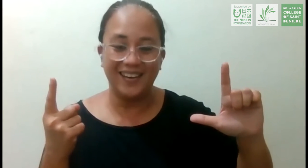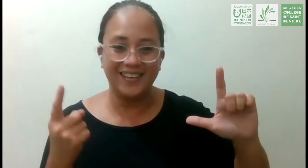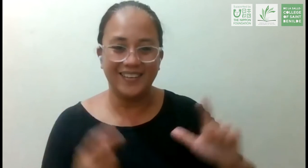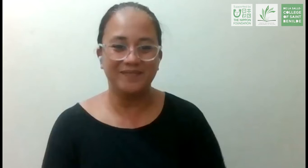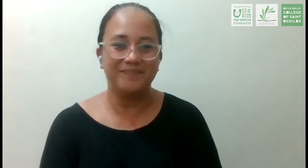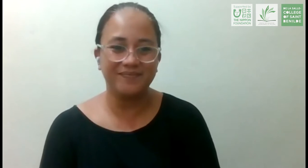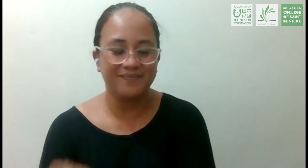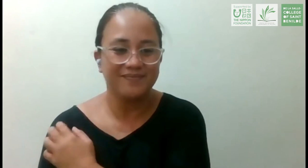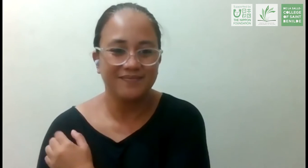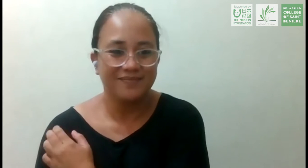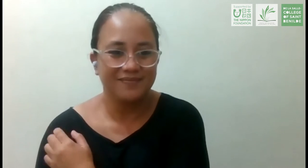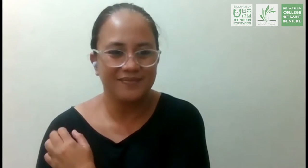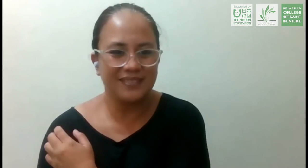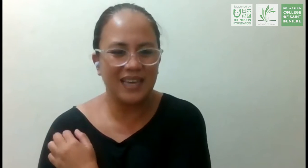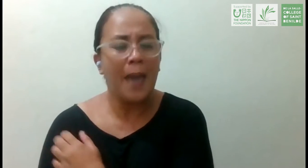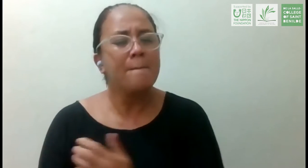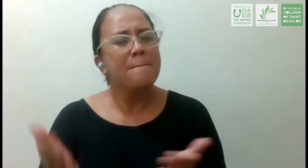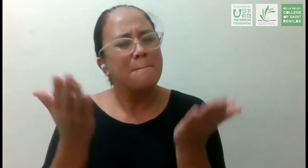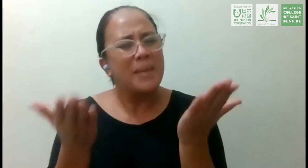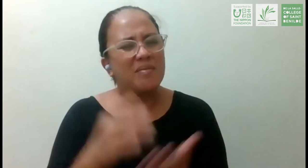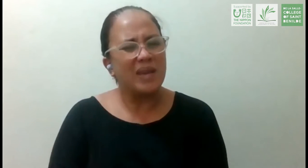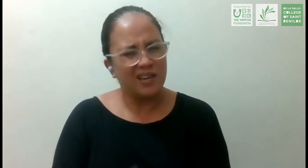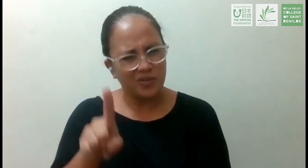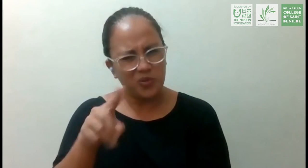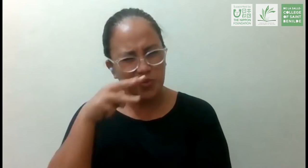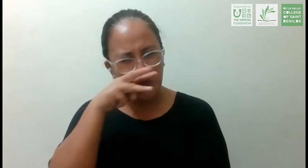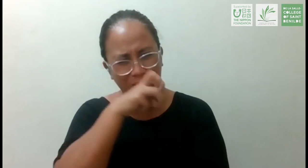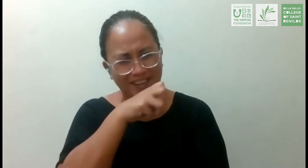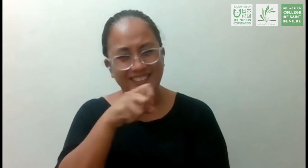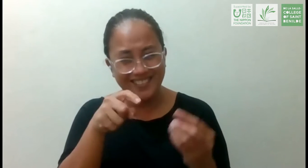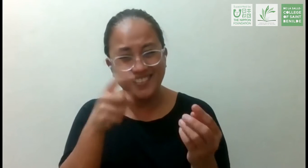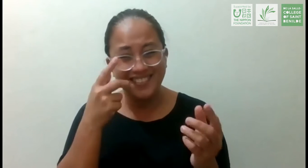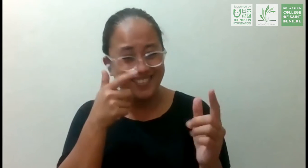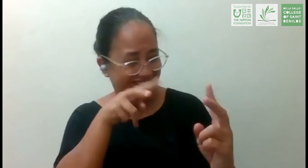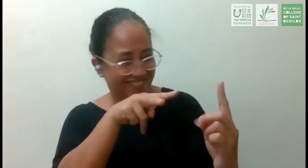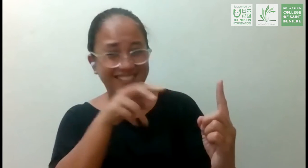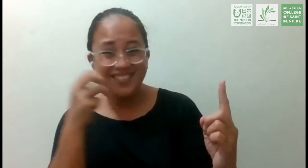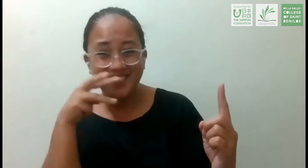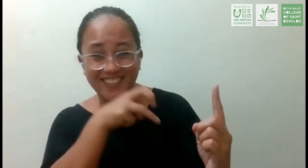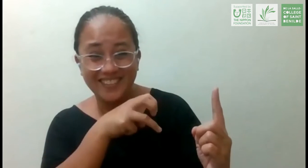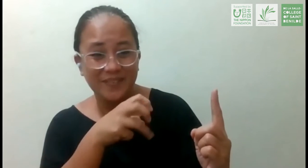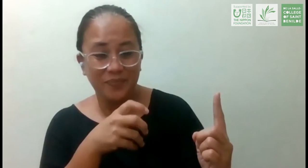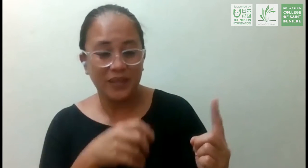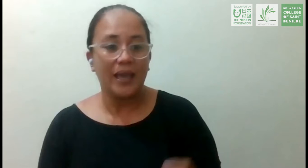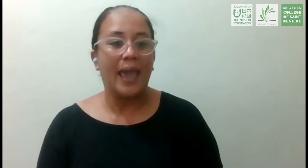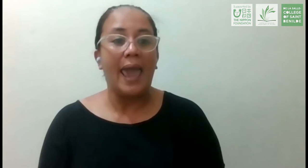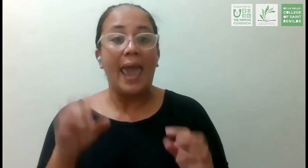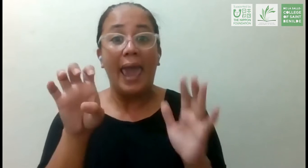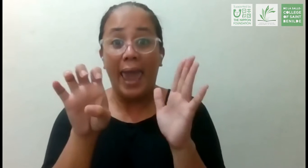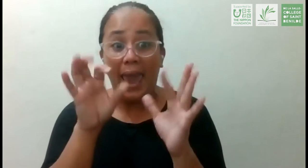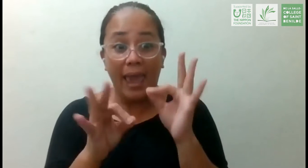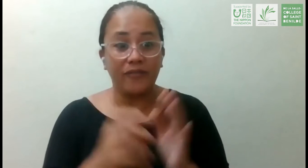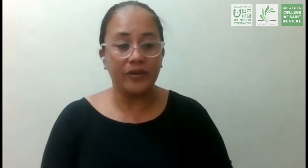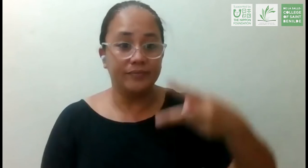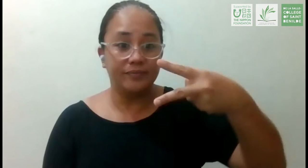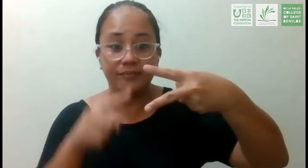Yeah. It may be a little bit strange to you, but think about this. So if you have like this hand